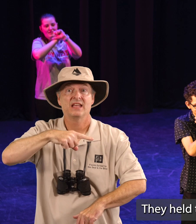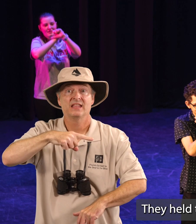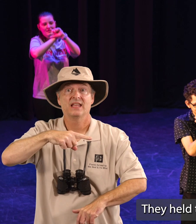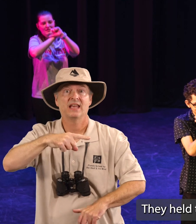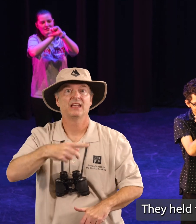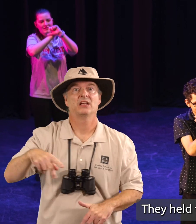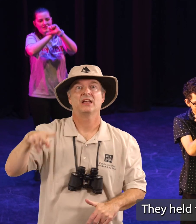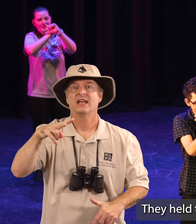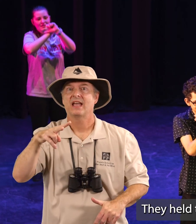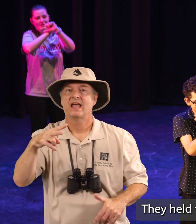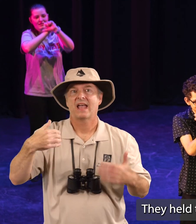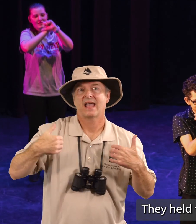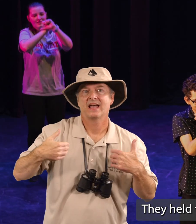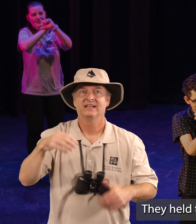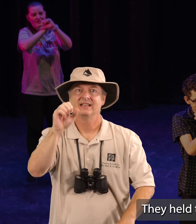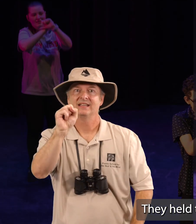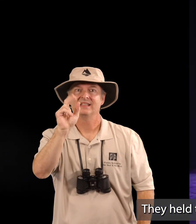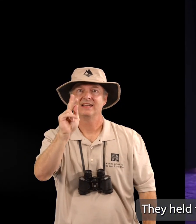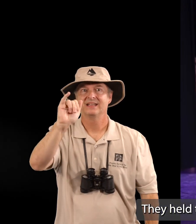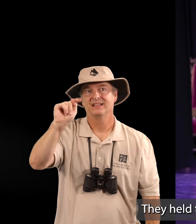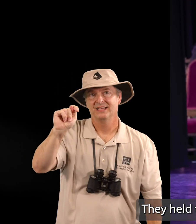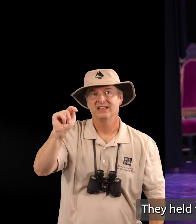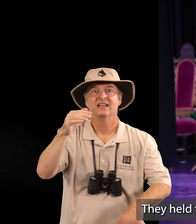They held their skit night.